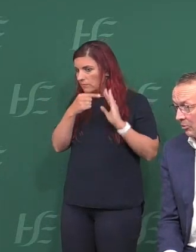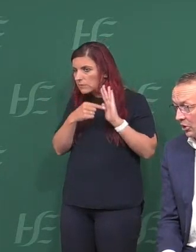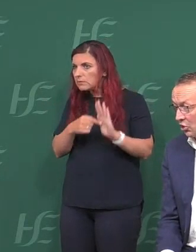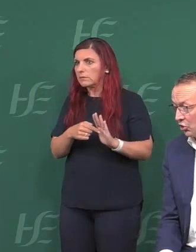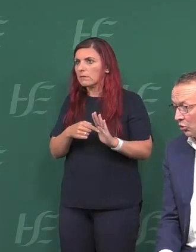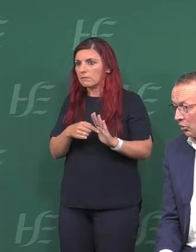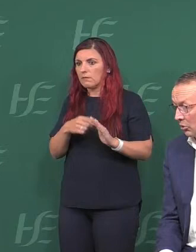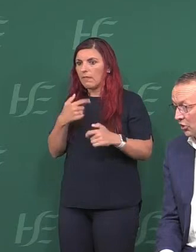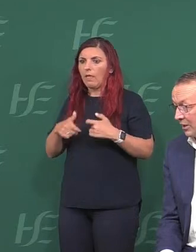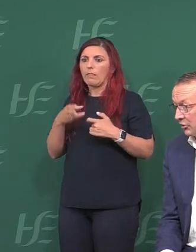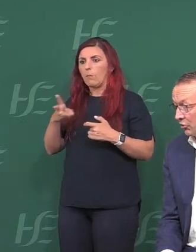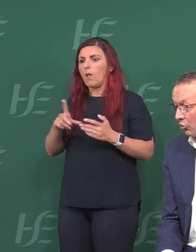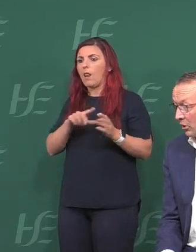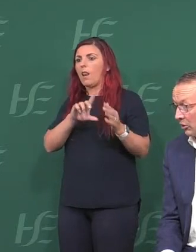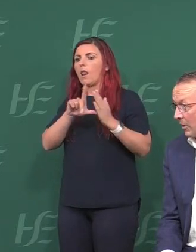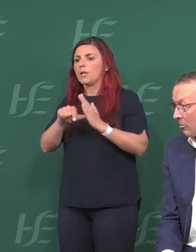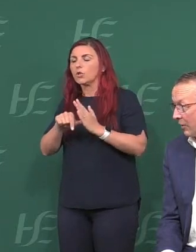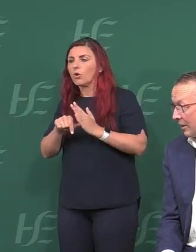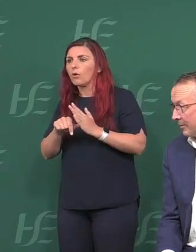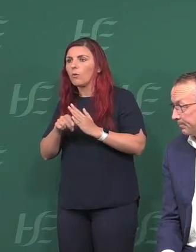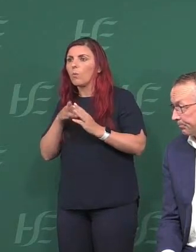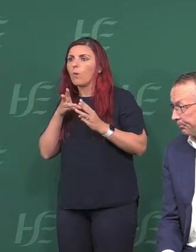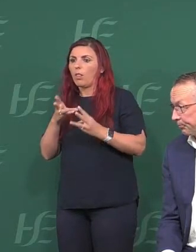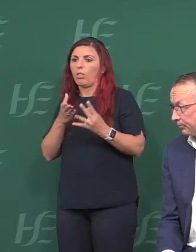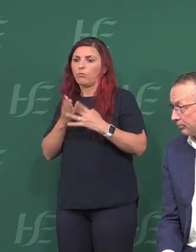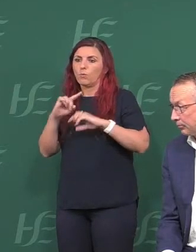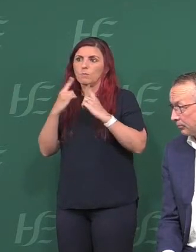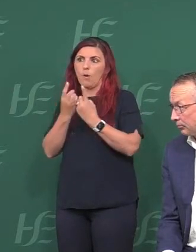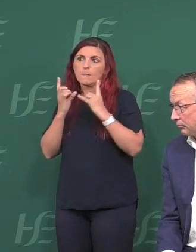make the recommendation to ourselves through the Department of Health.